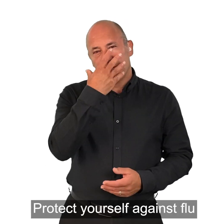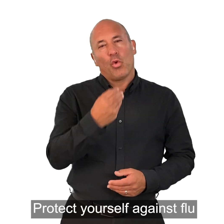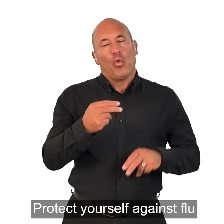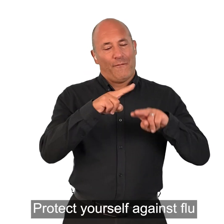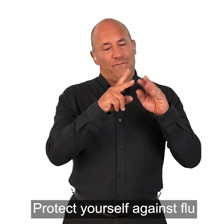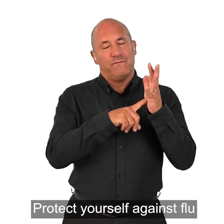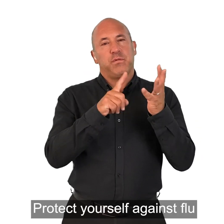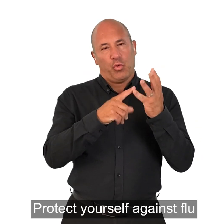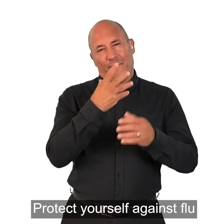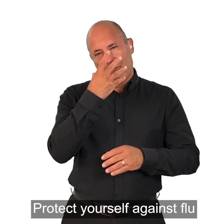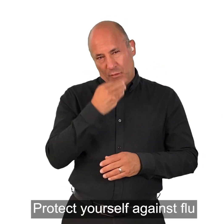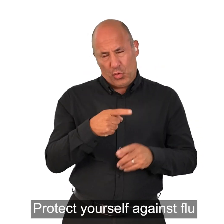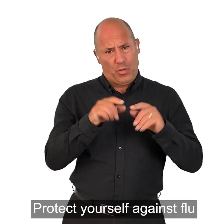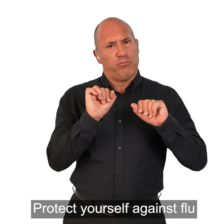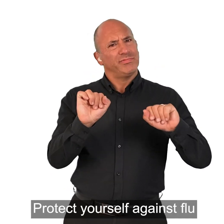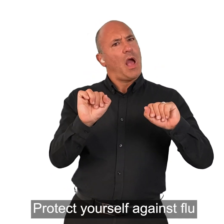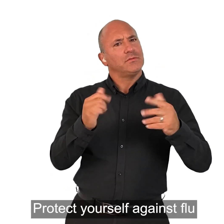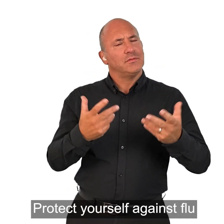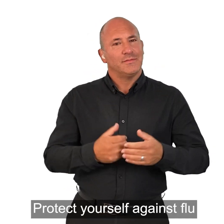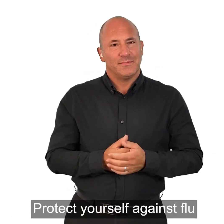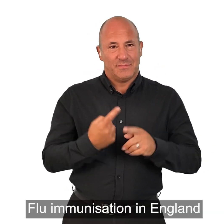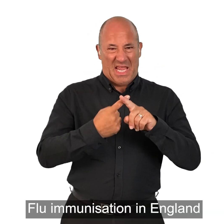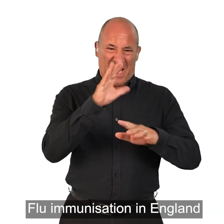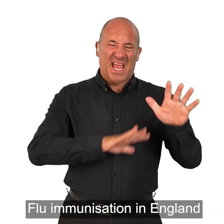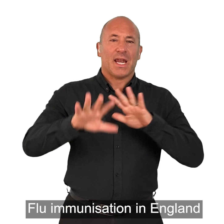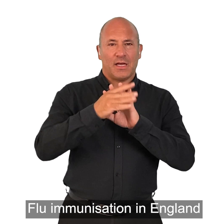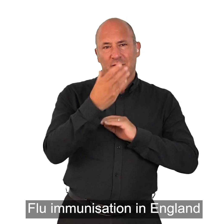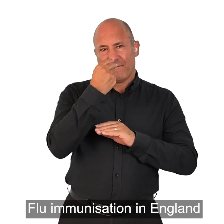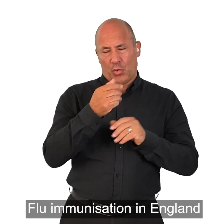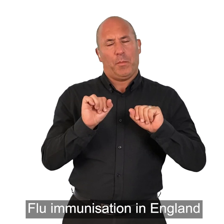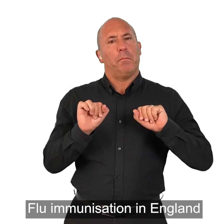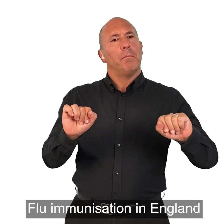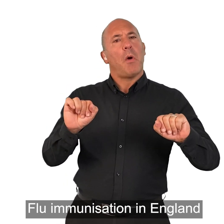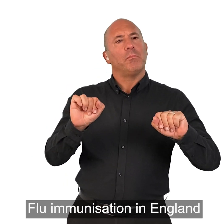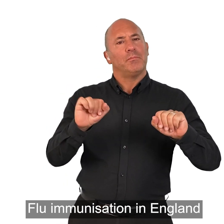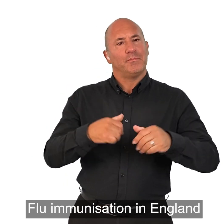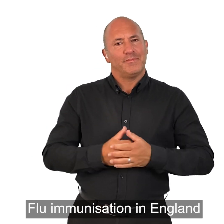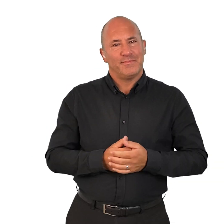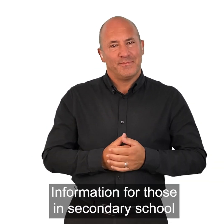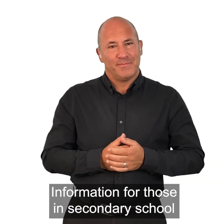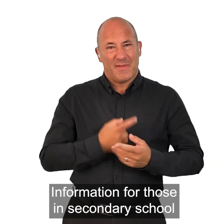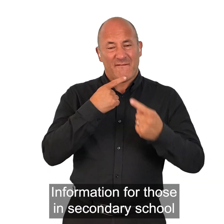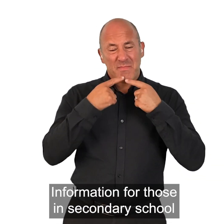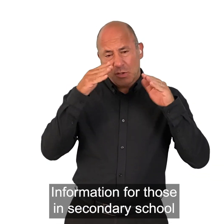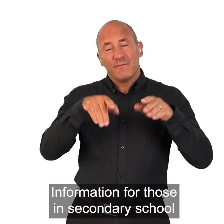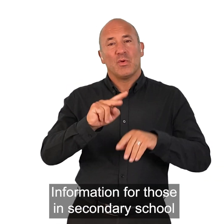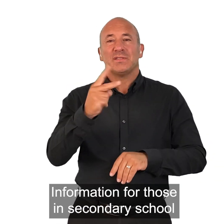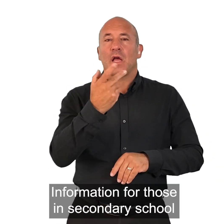Protect yourself against flu. Flu immunisation in England. Information for those in